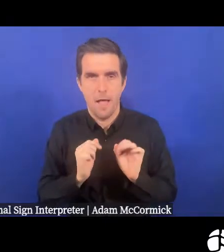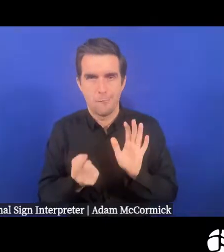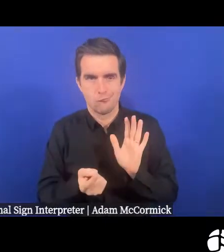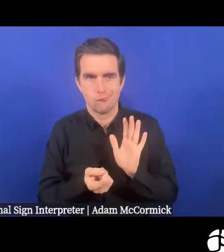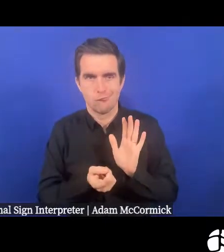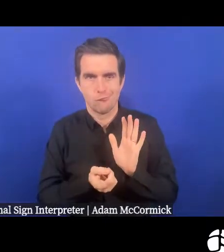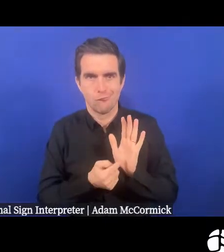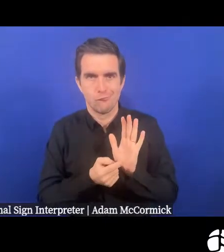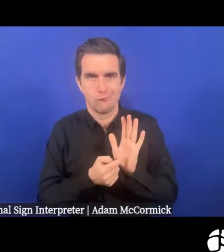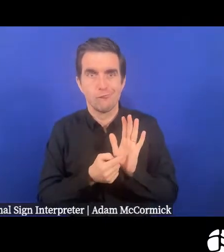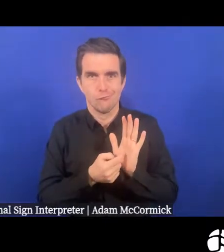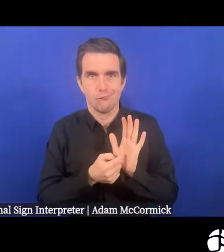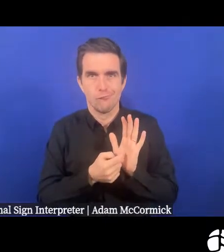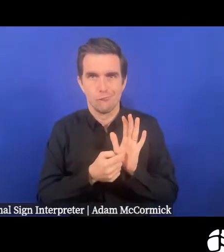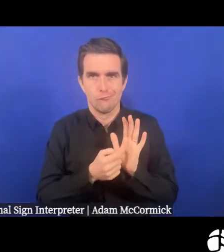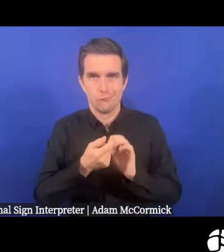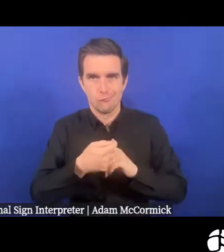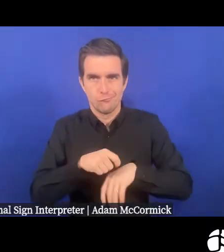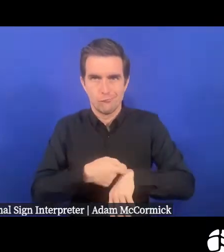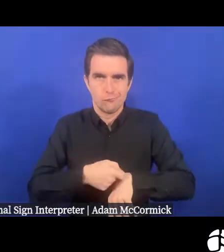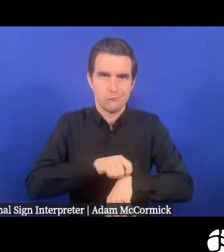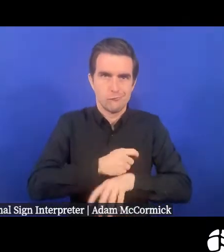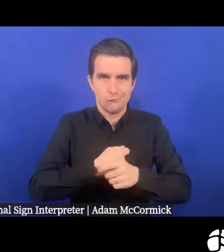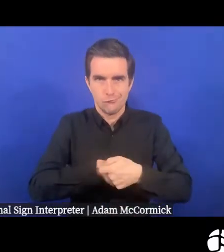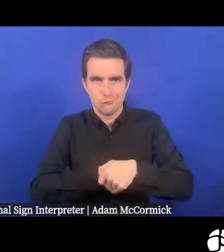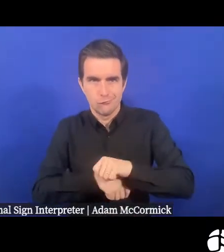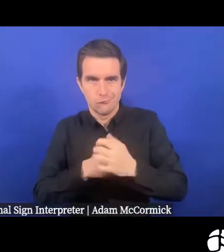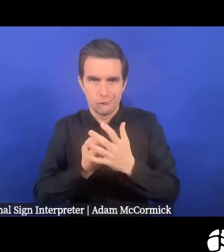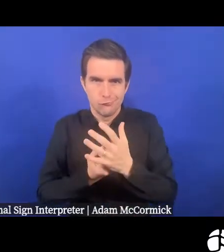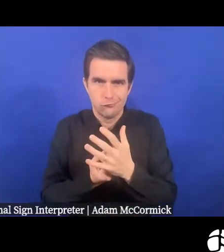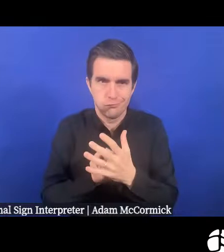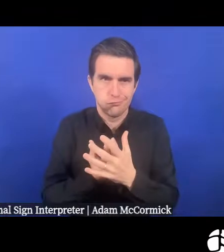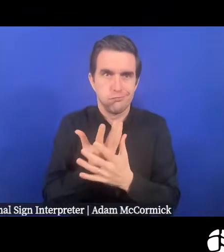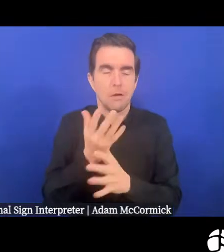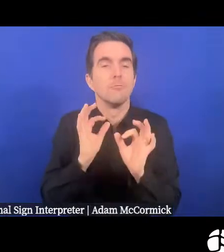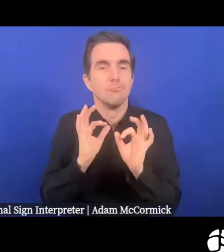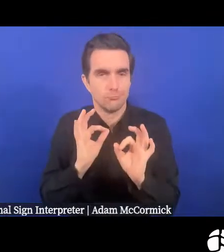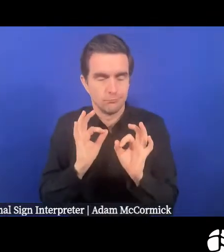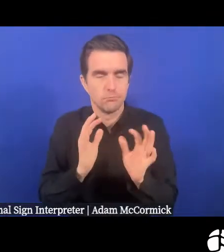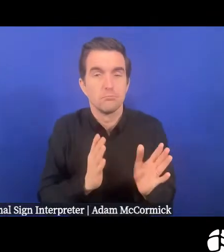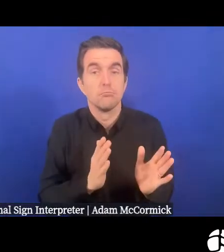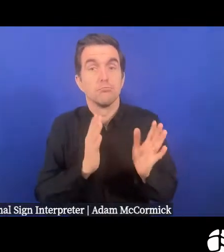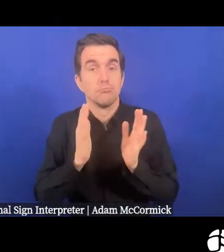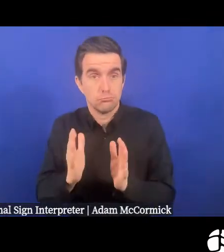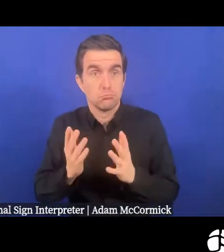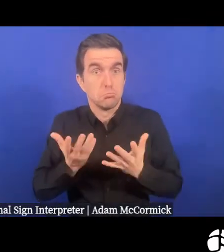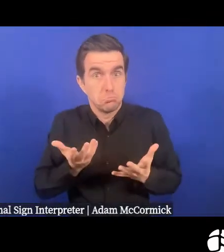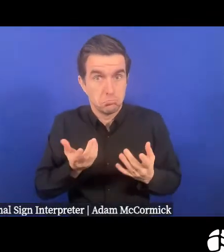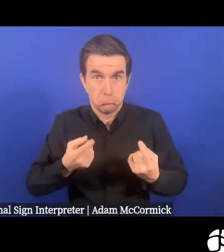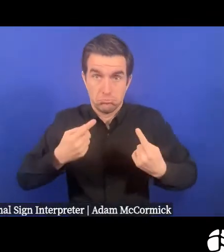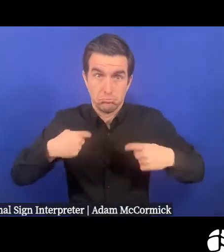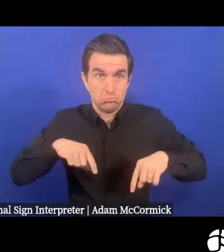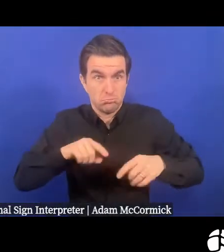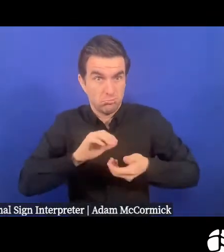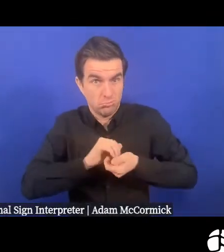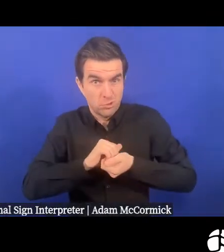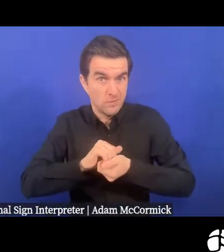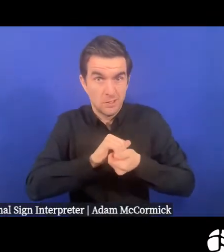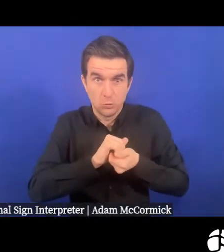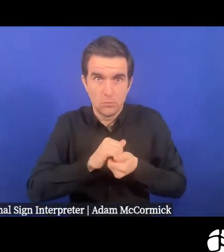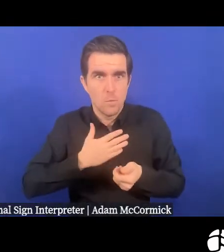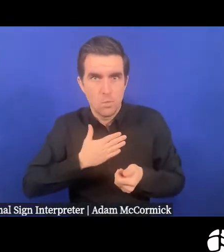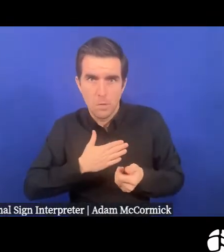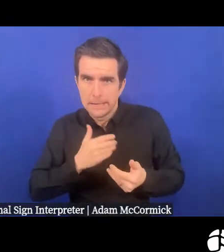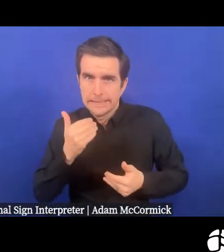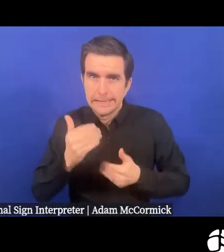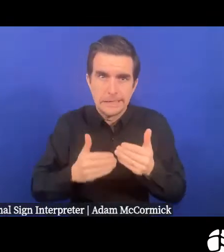connect with the international partners. We work alongside with our Ministry of Tourism. We work